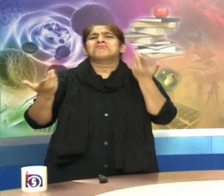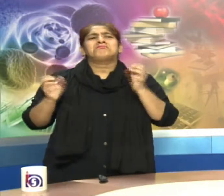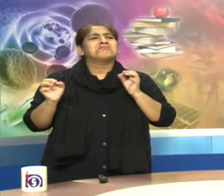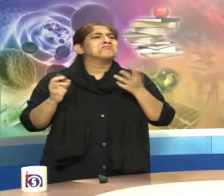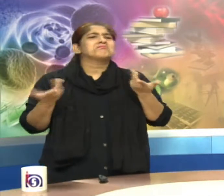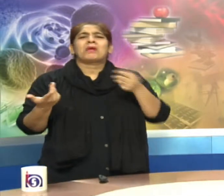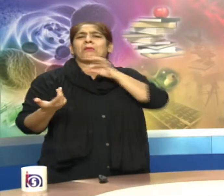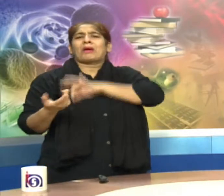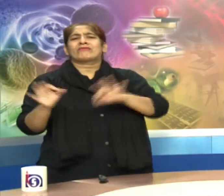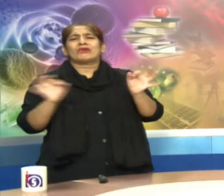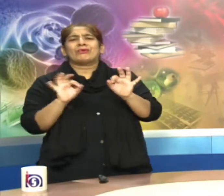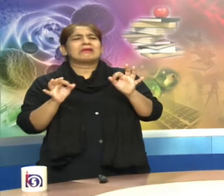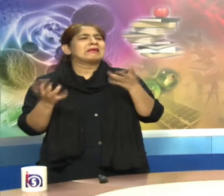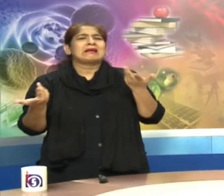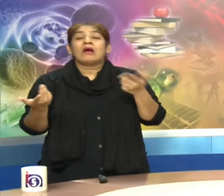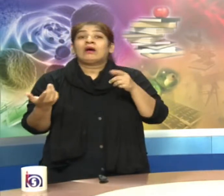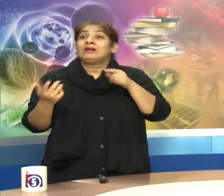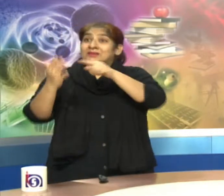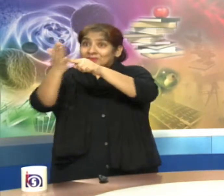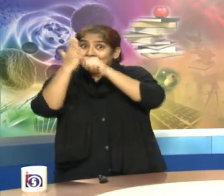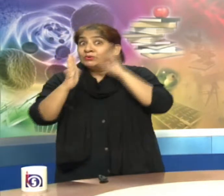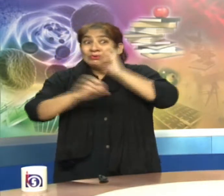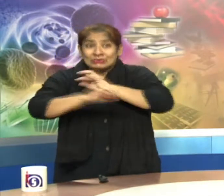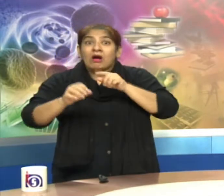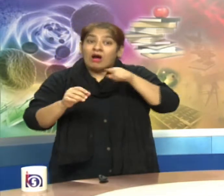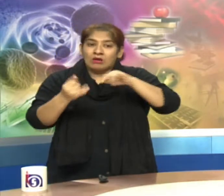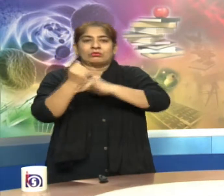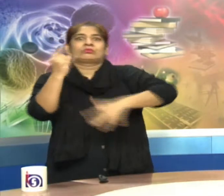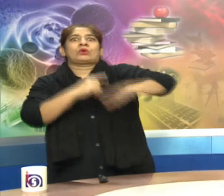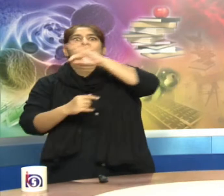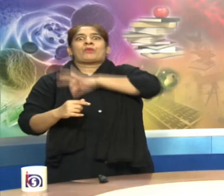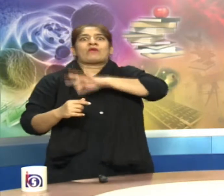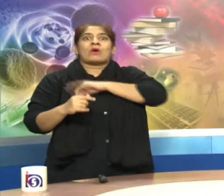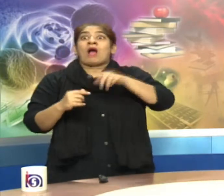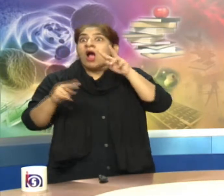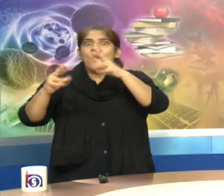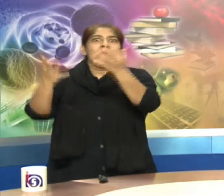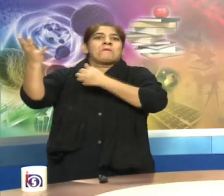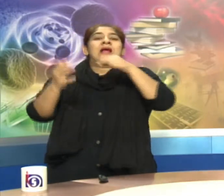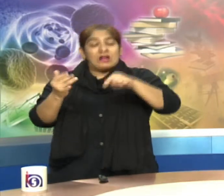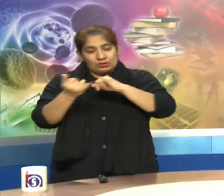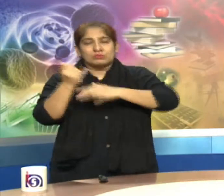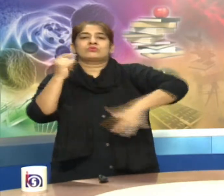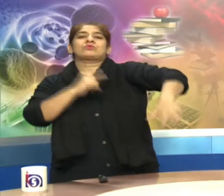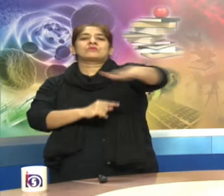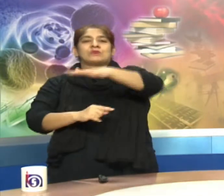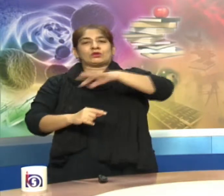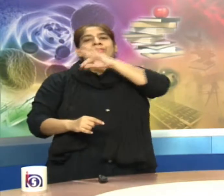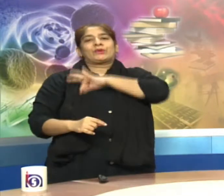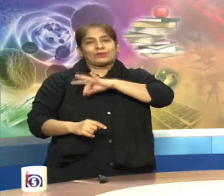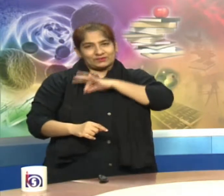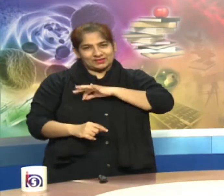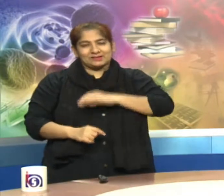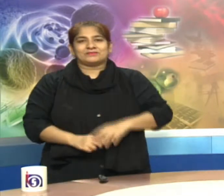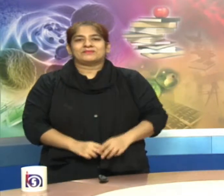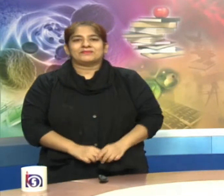the benefits, because normally when they are not aware of some new product, that they don't buy